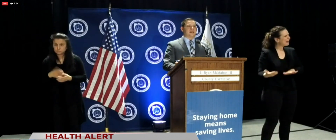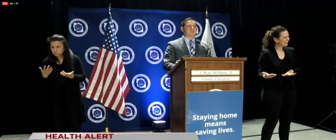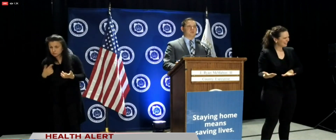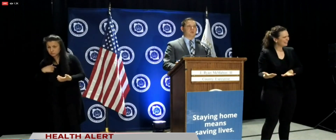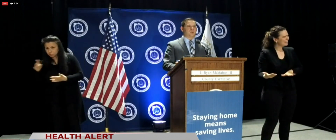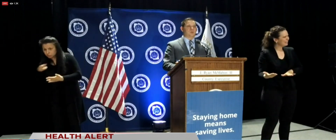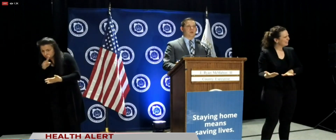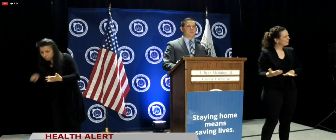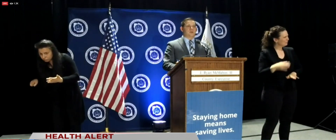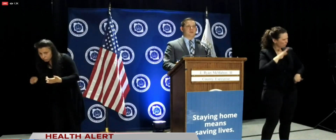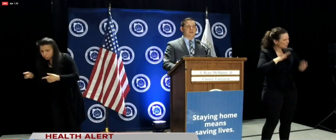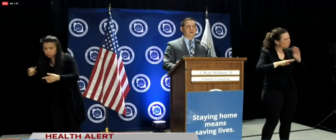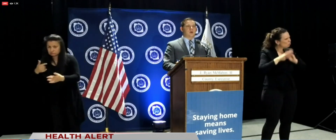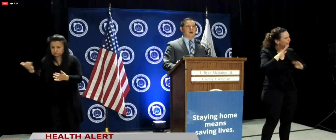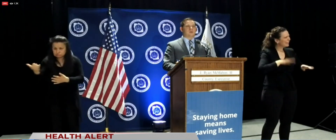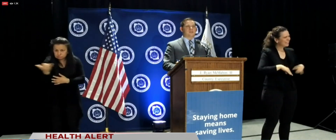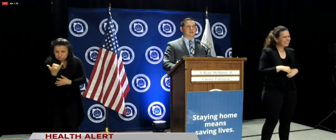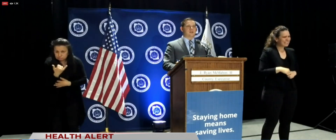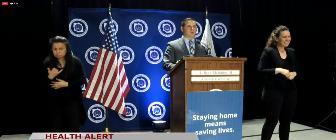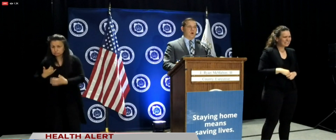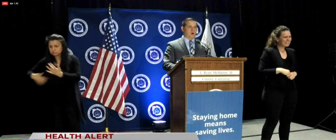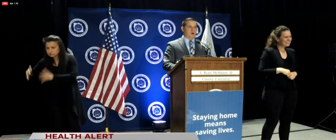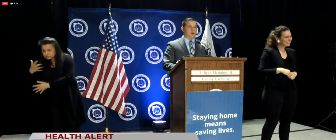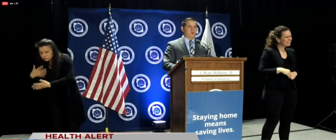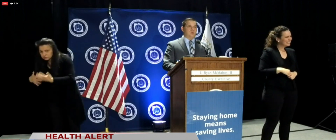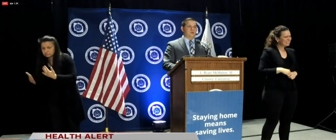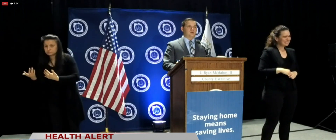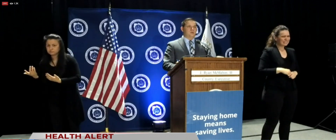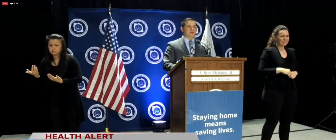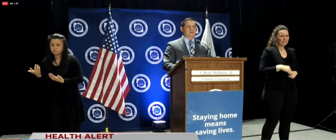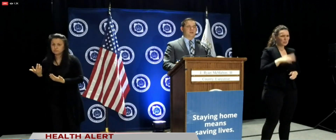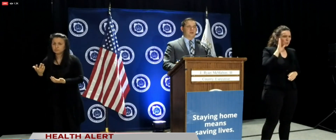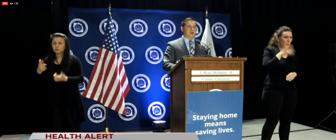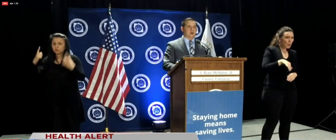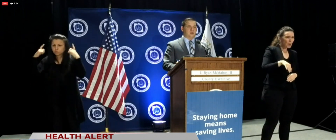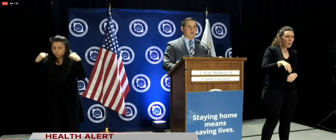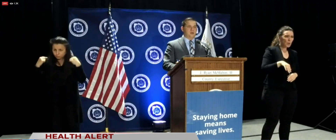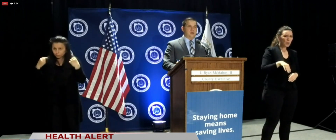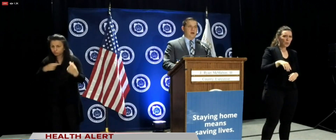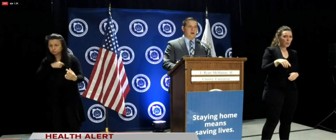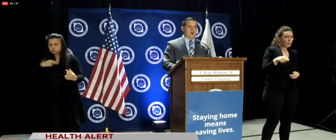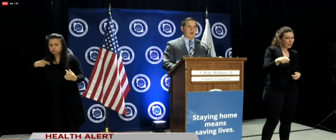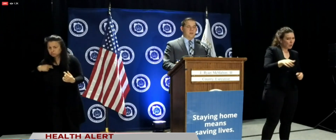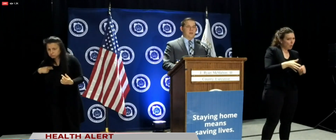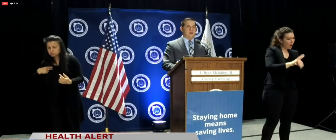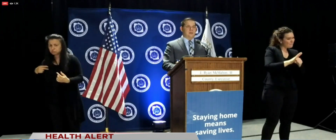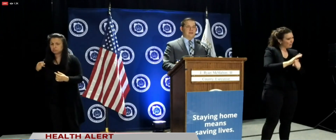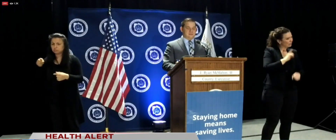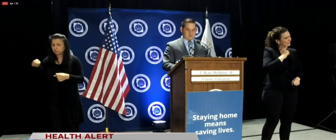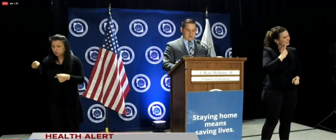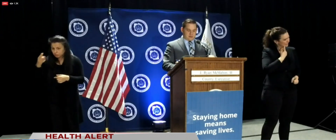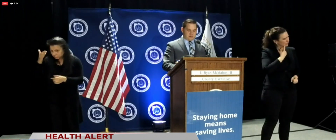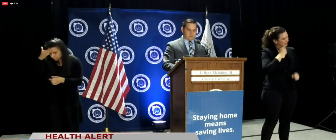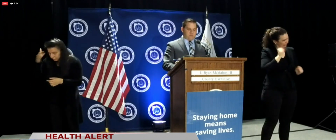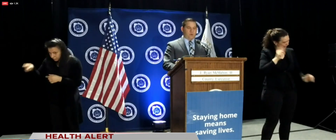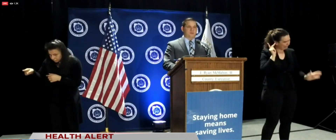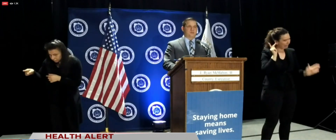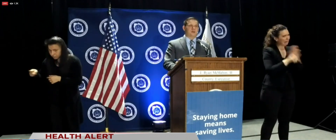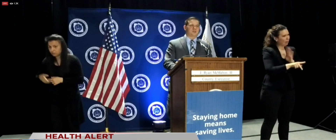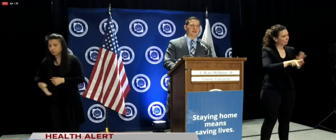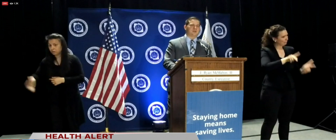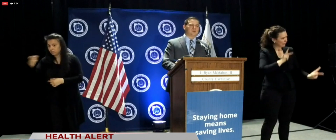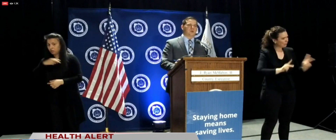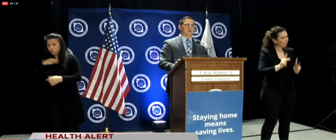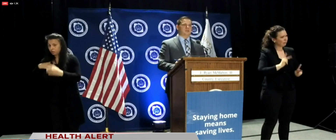frustrates them too, because they know how sick you are when you get to their care. And that's important